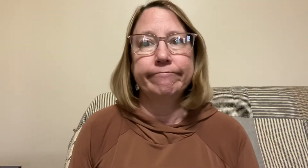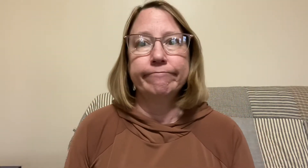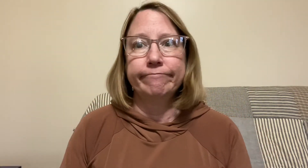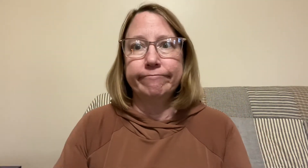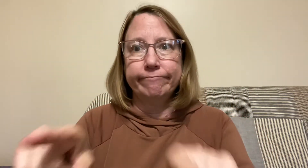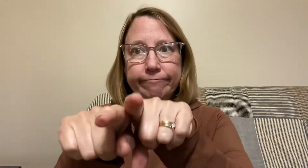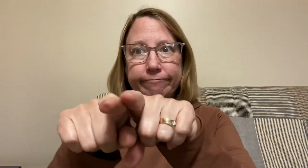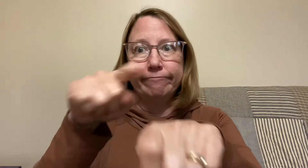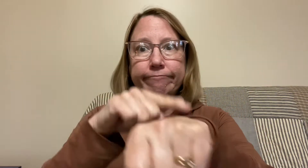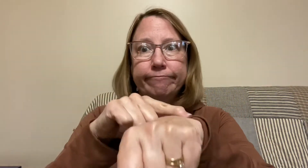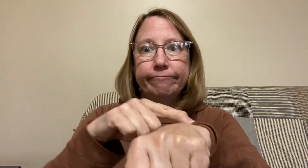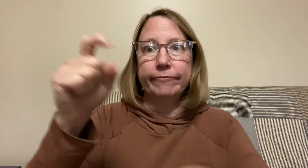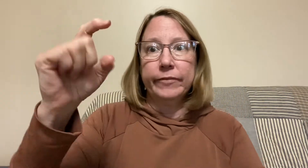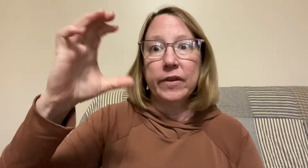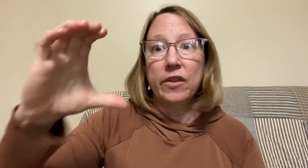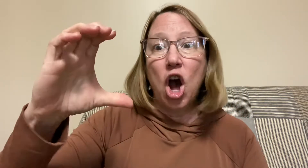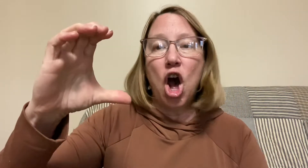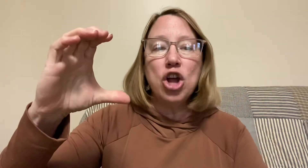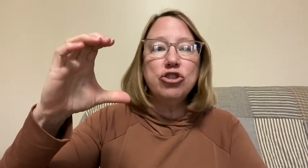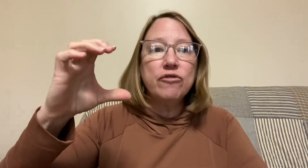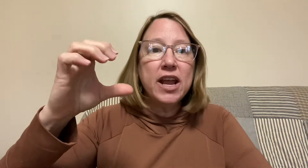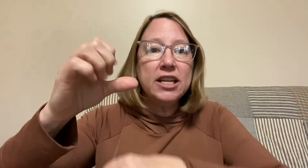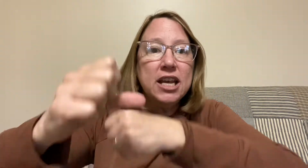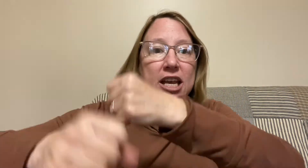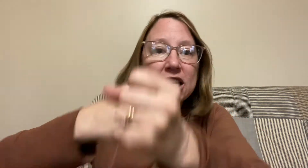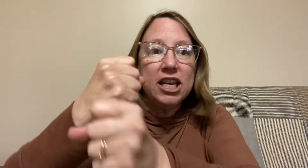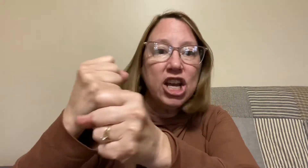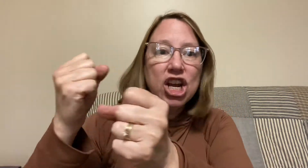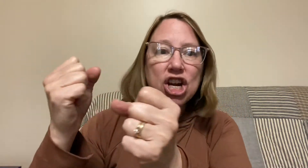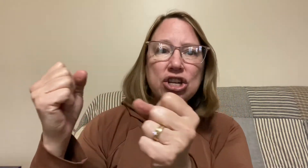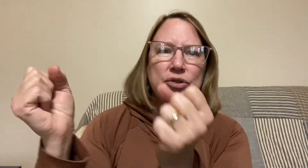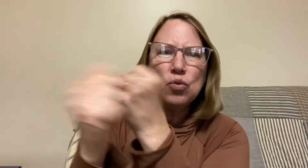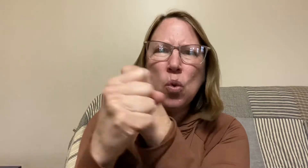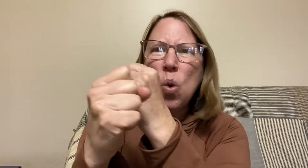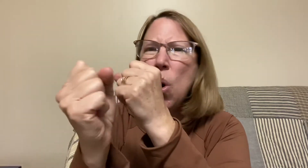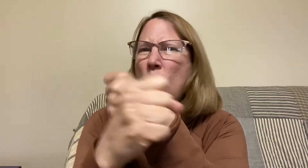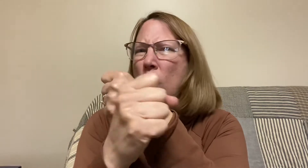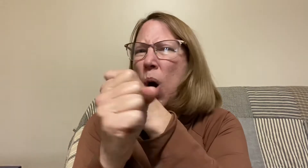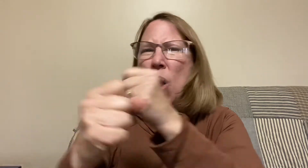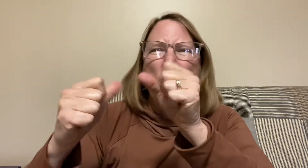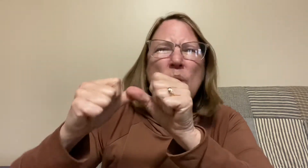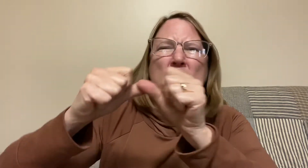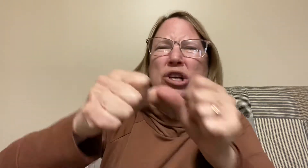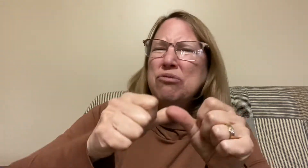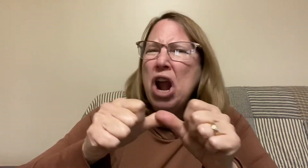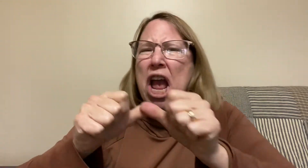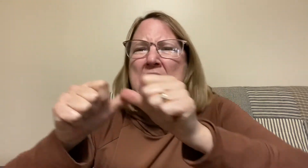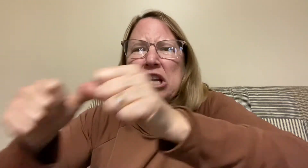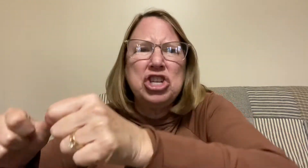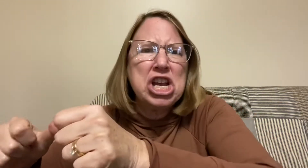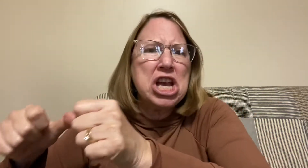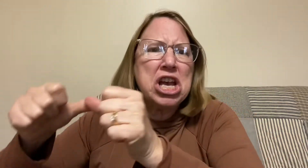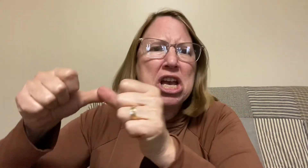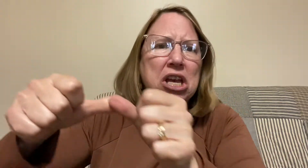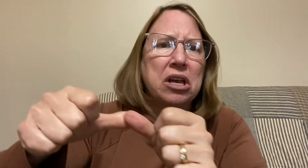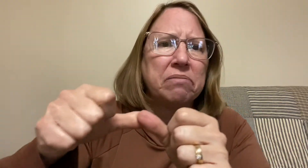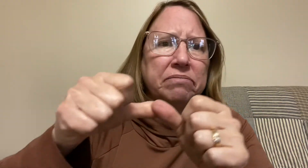did not go to school and never learned to